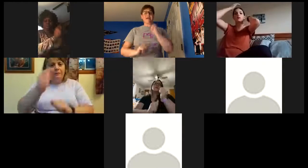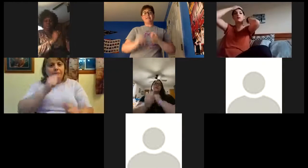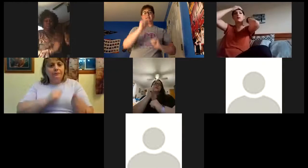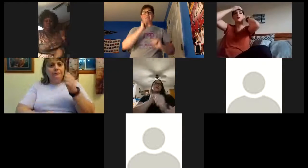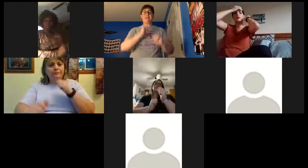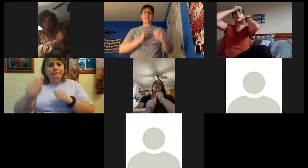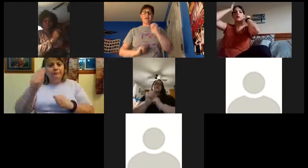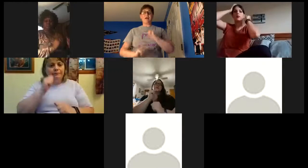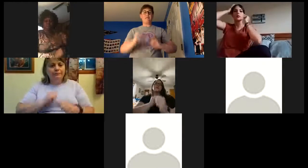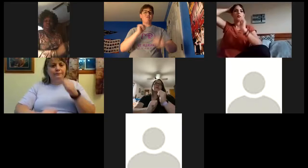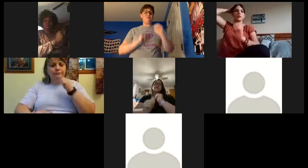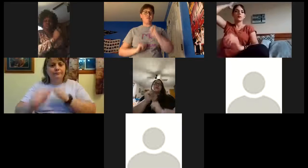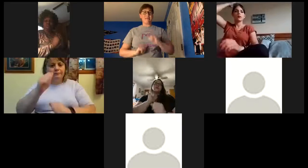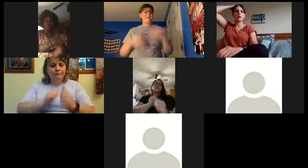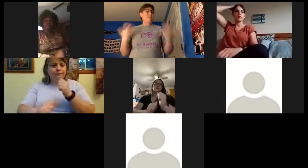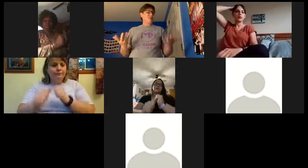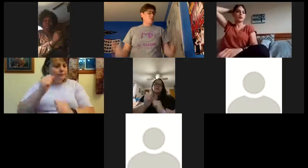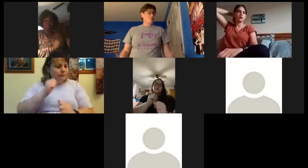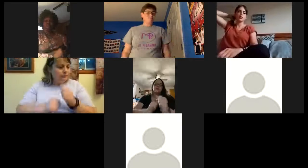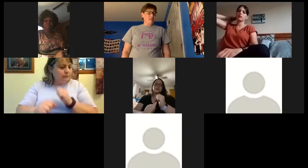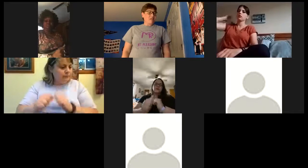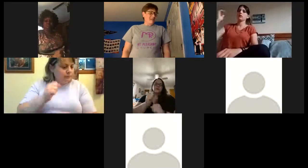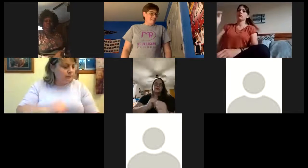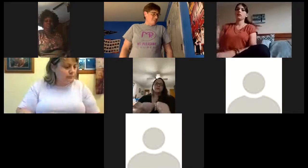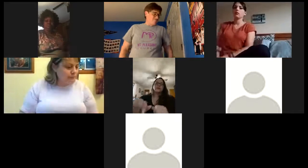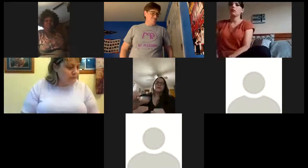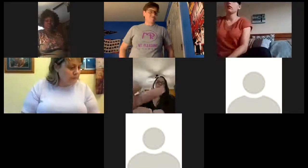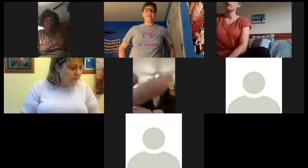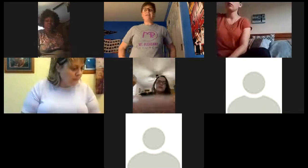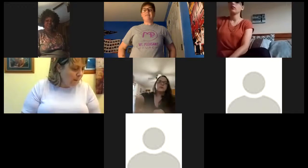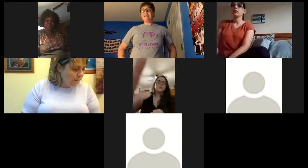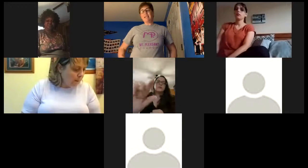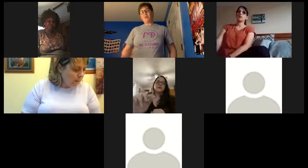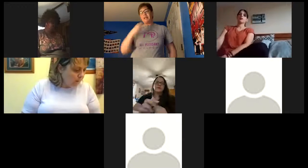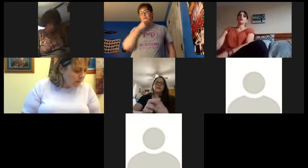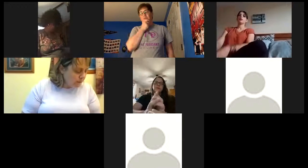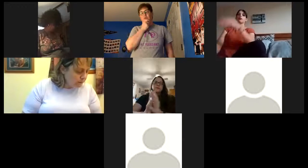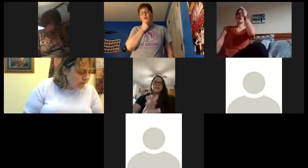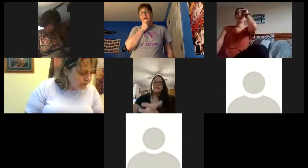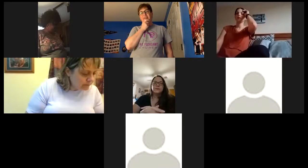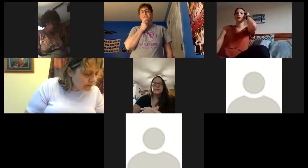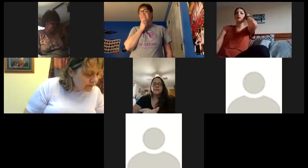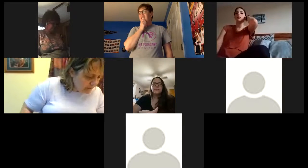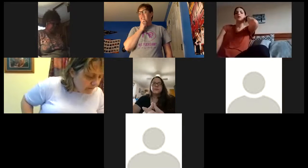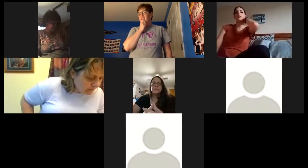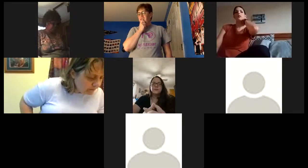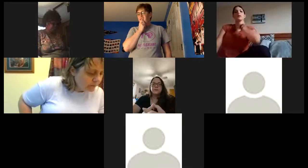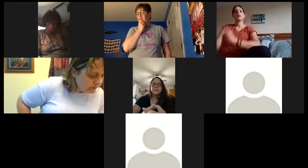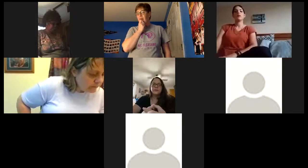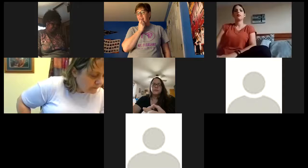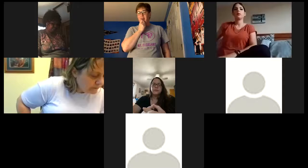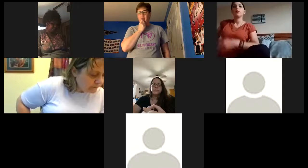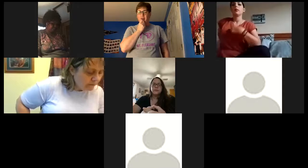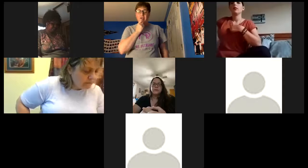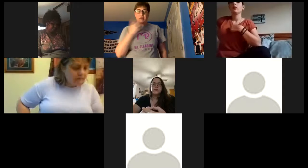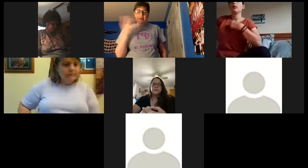I'm acting something out. I'm performing. So that's why I didn't put perform on there. So I was like, I don't know